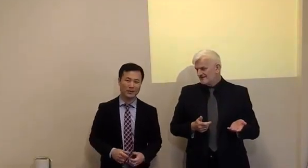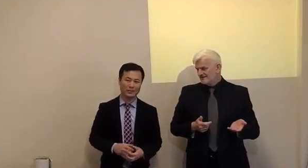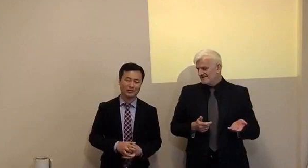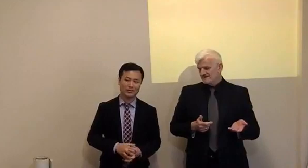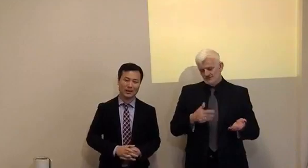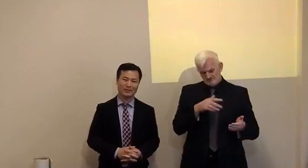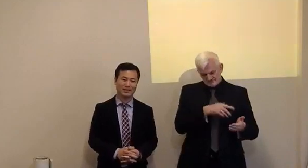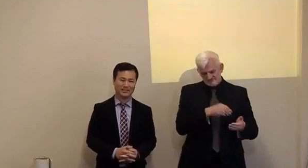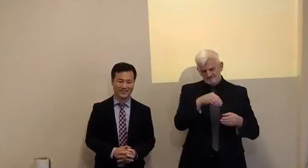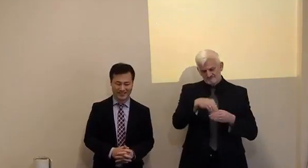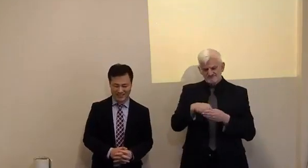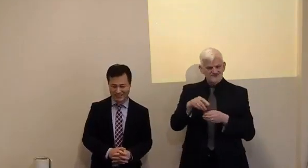was 2006